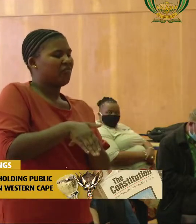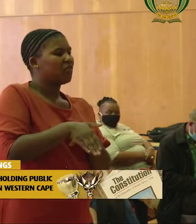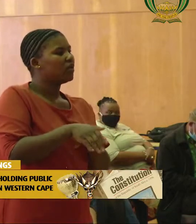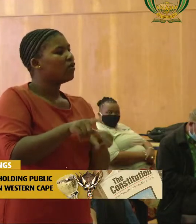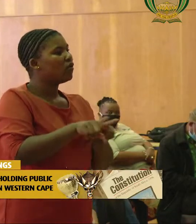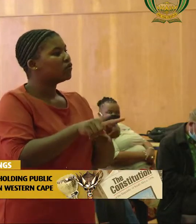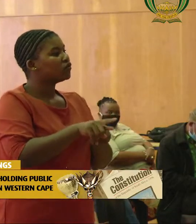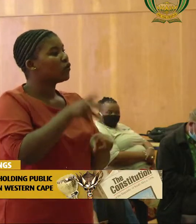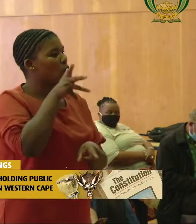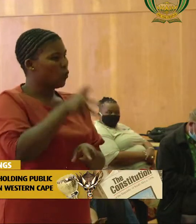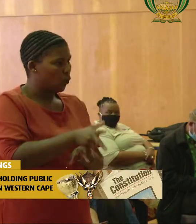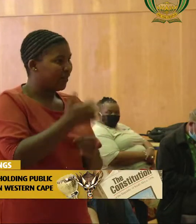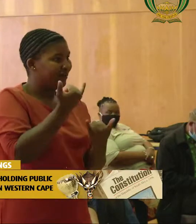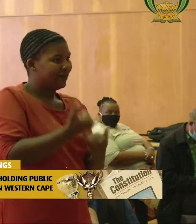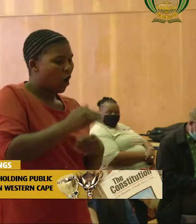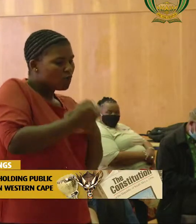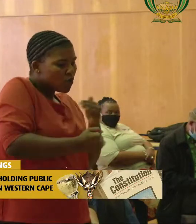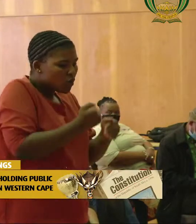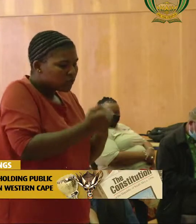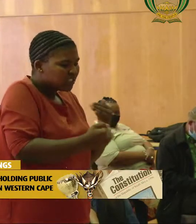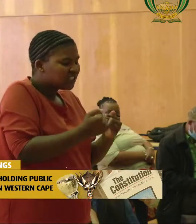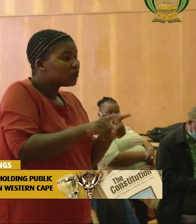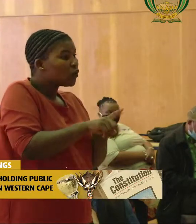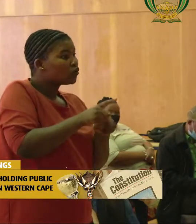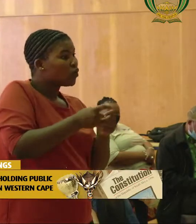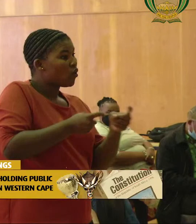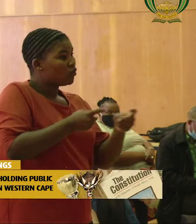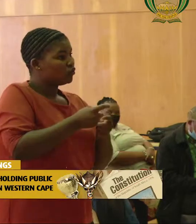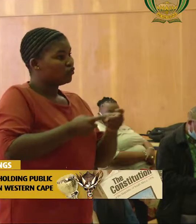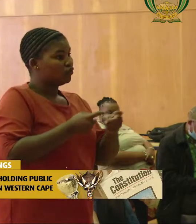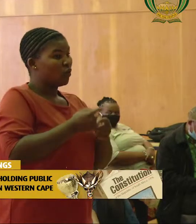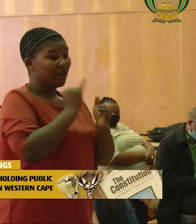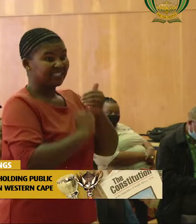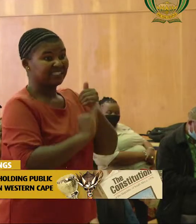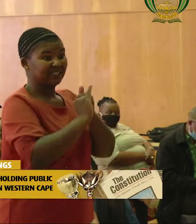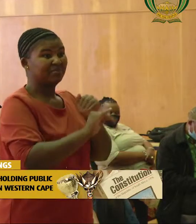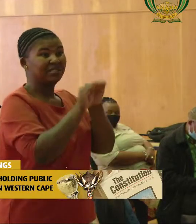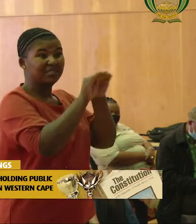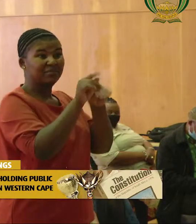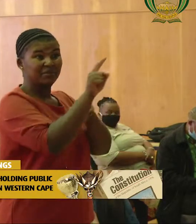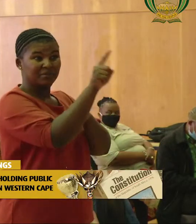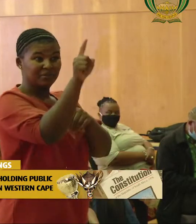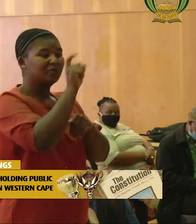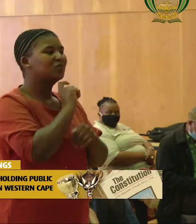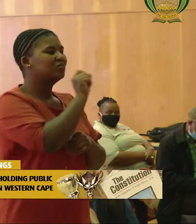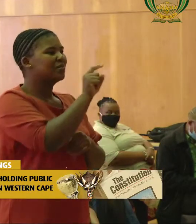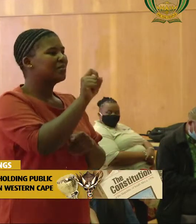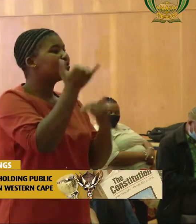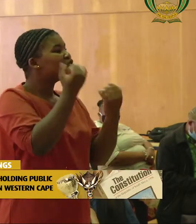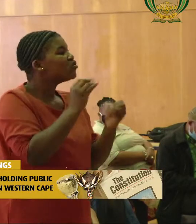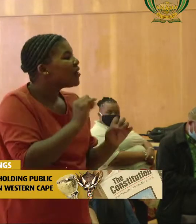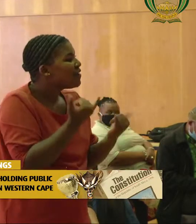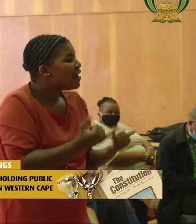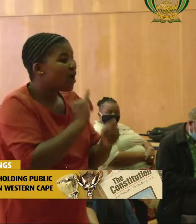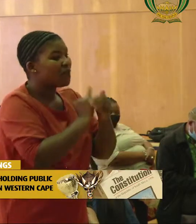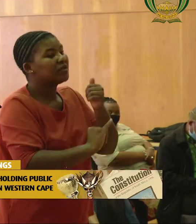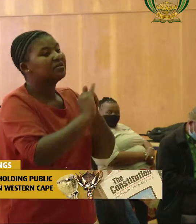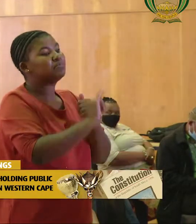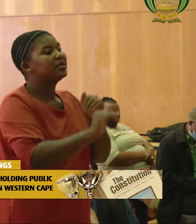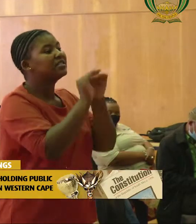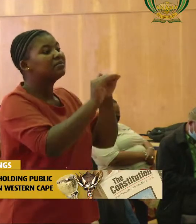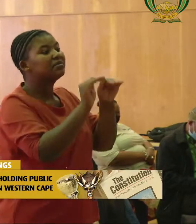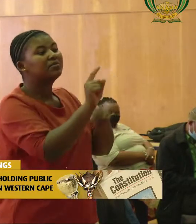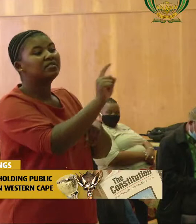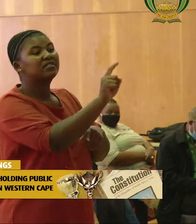oversight and the legislative process to control those independent candidates. So the independent candidates, as we know, that they are